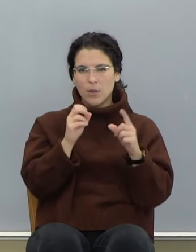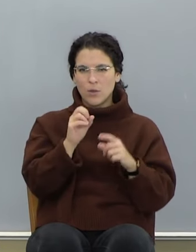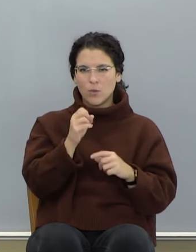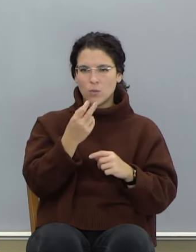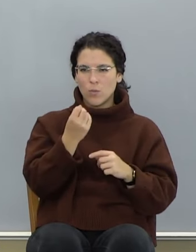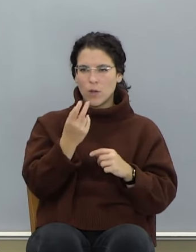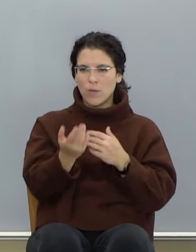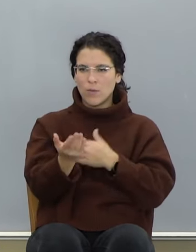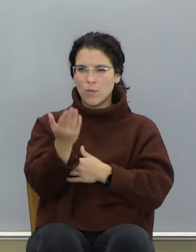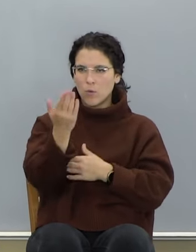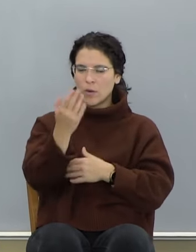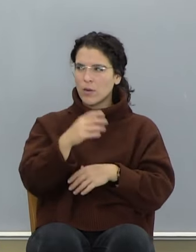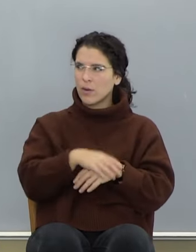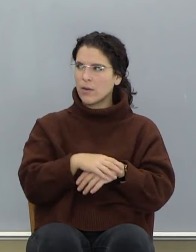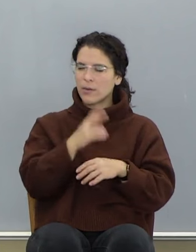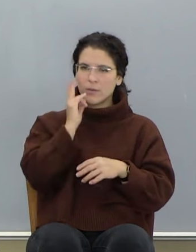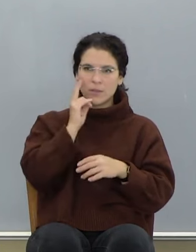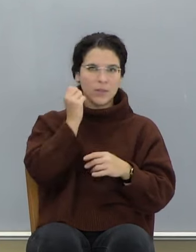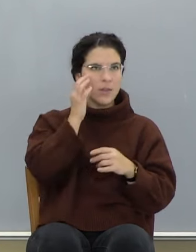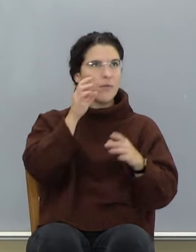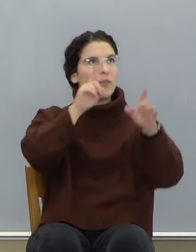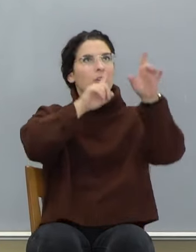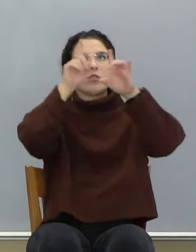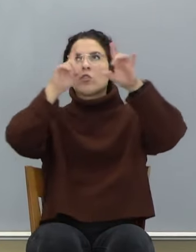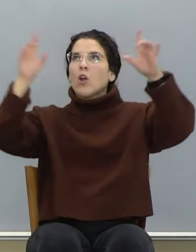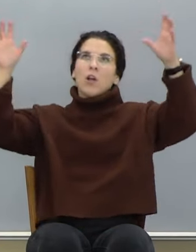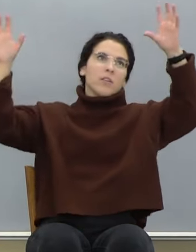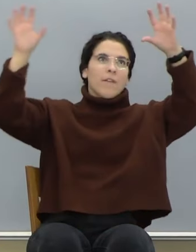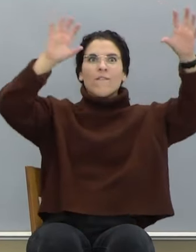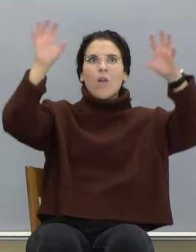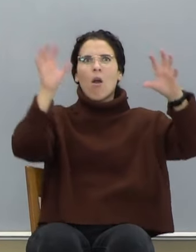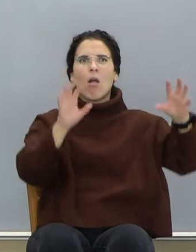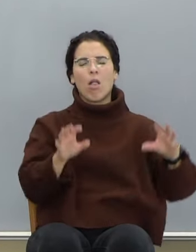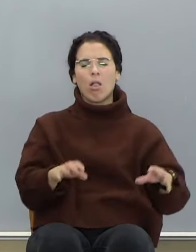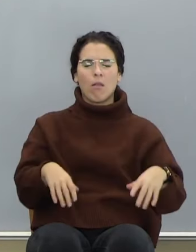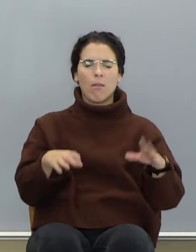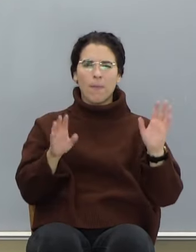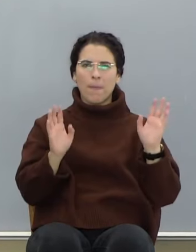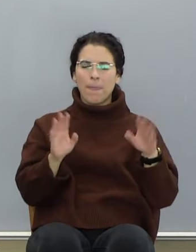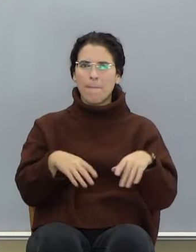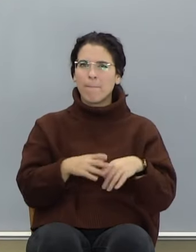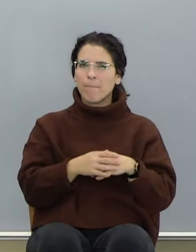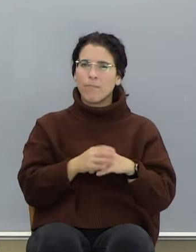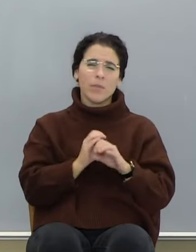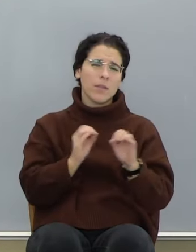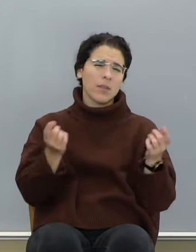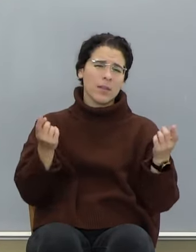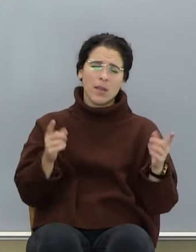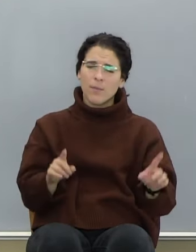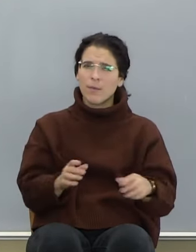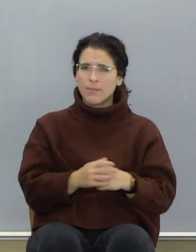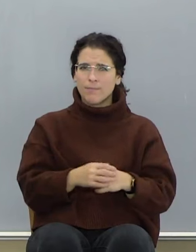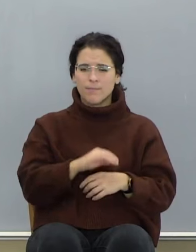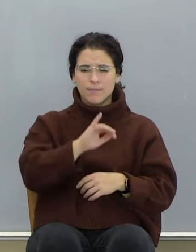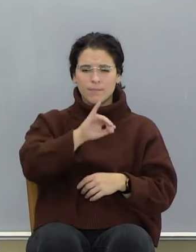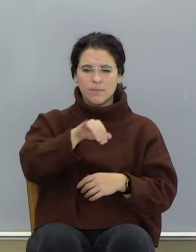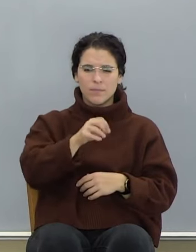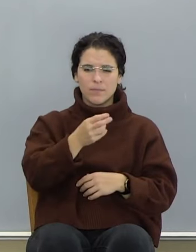12 in the morning or 1 in the morning to see if the stars are going to fall out of the sky, And nothing. John